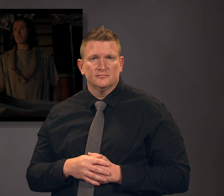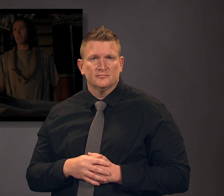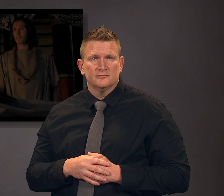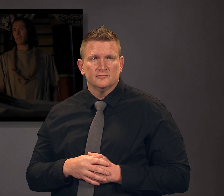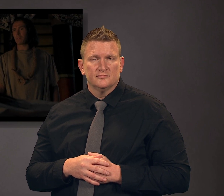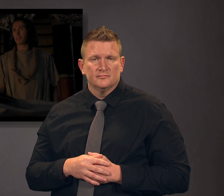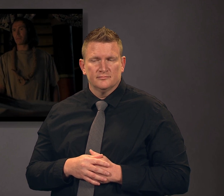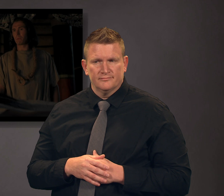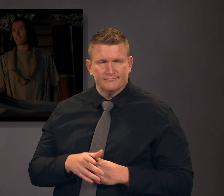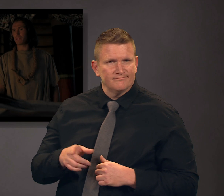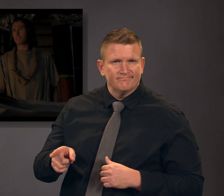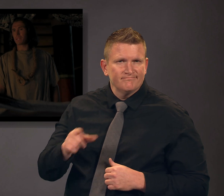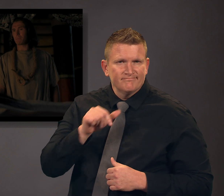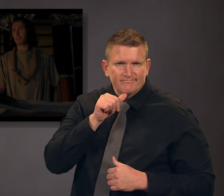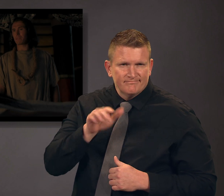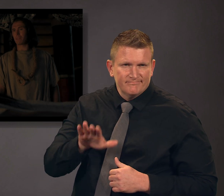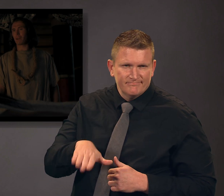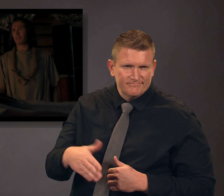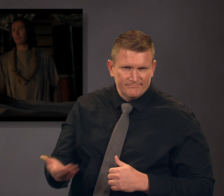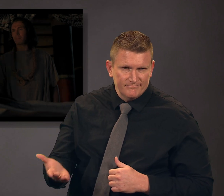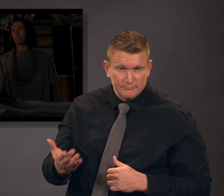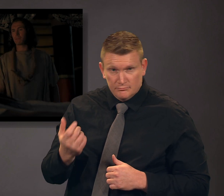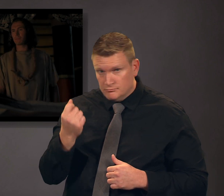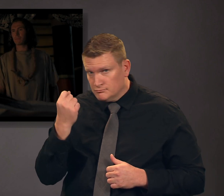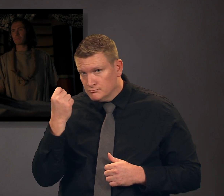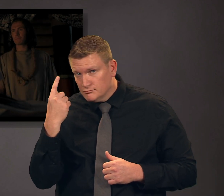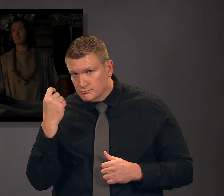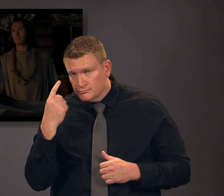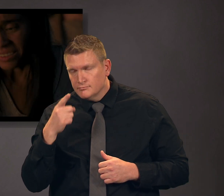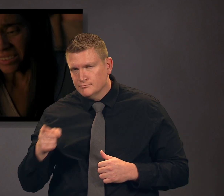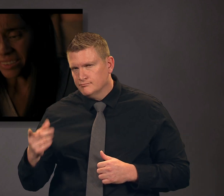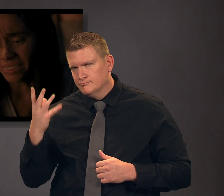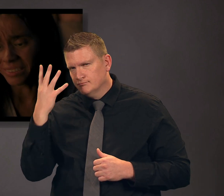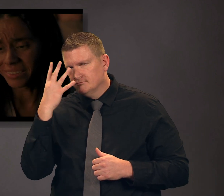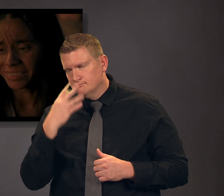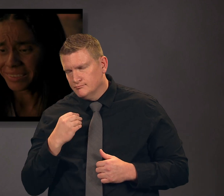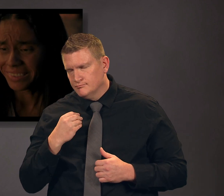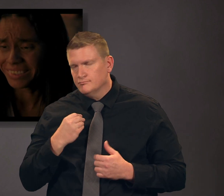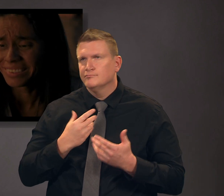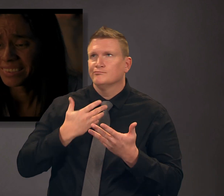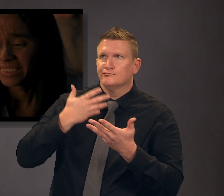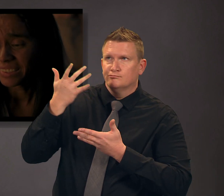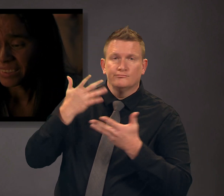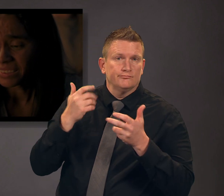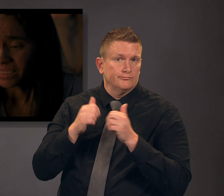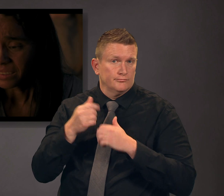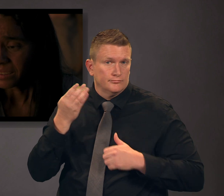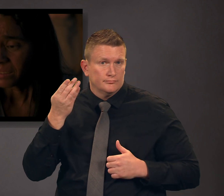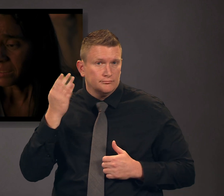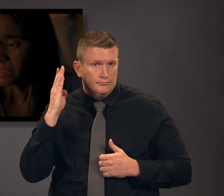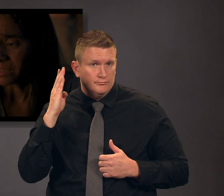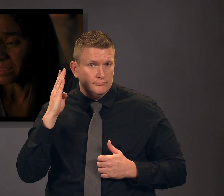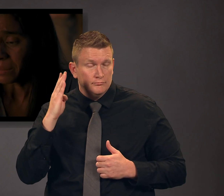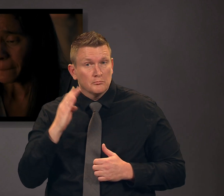He is not dead, but he sleepeth in God. And on the morrow, he shall rise